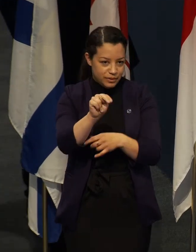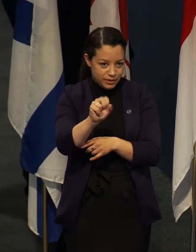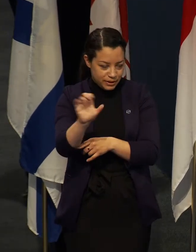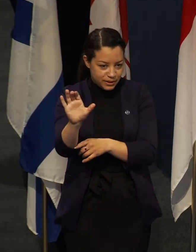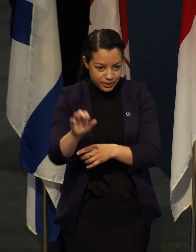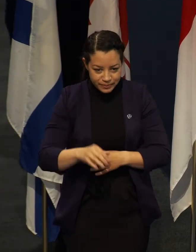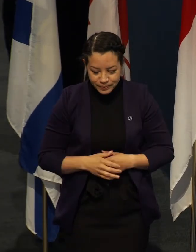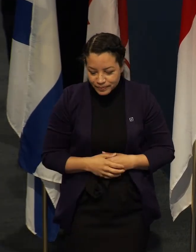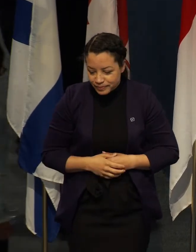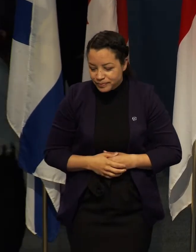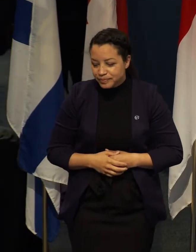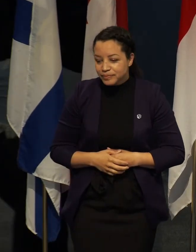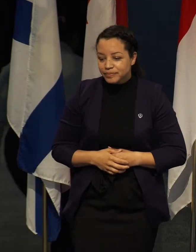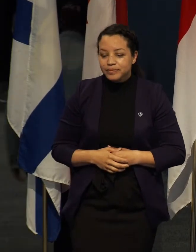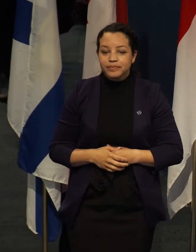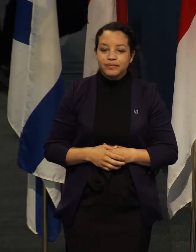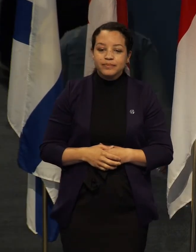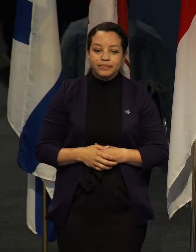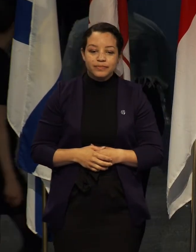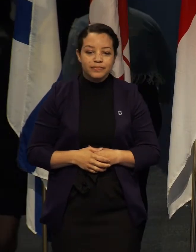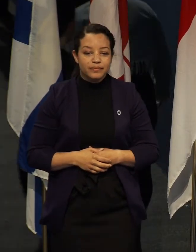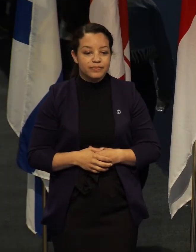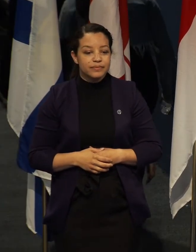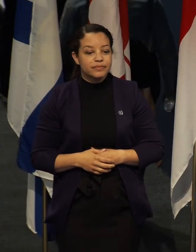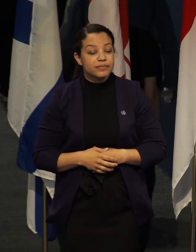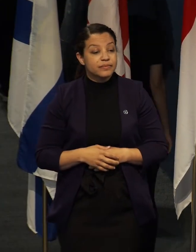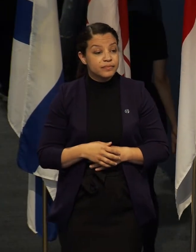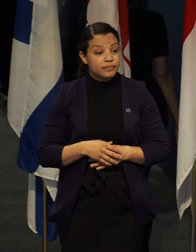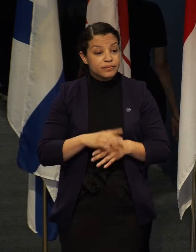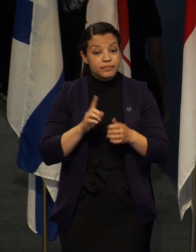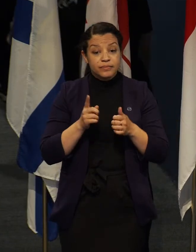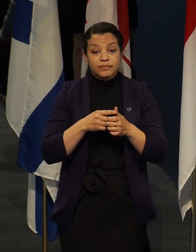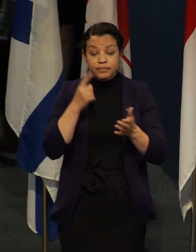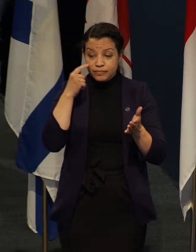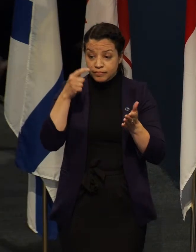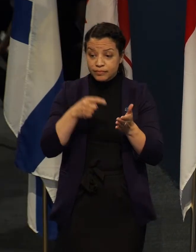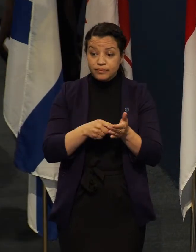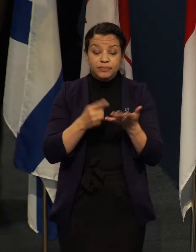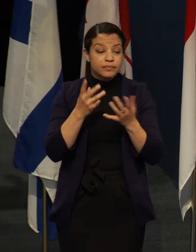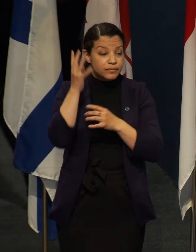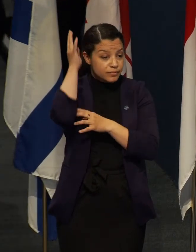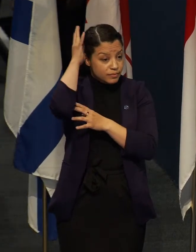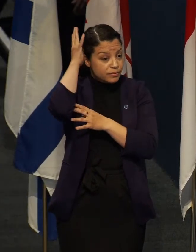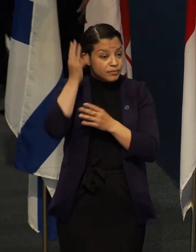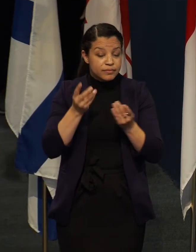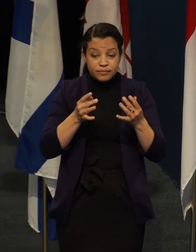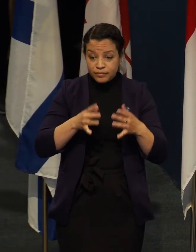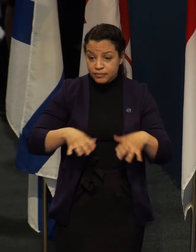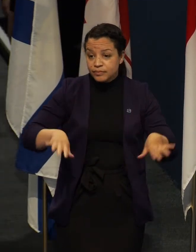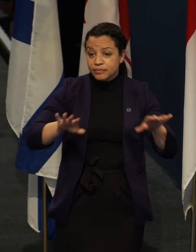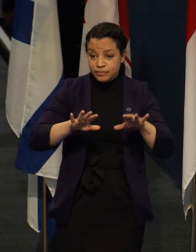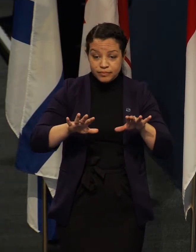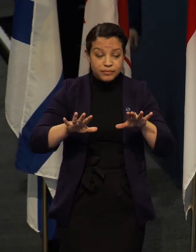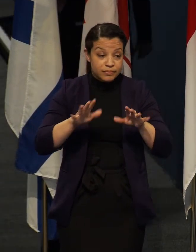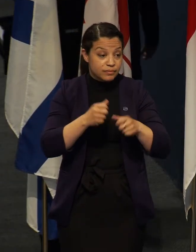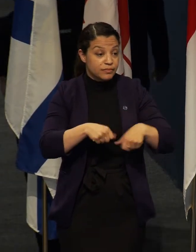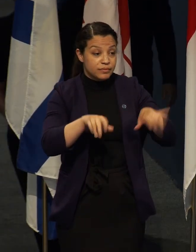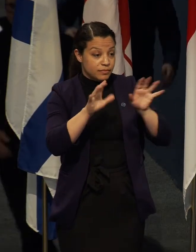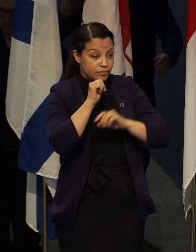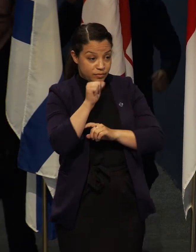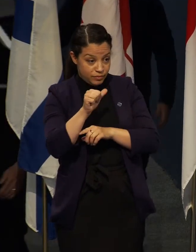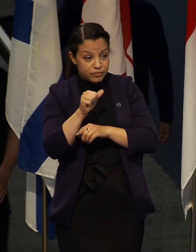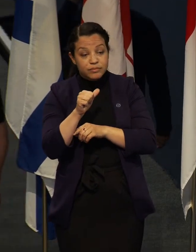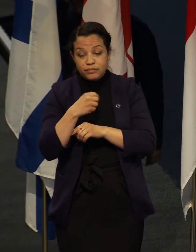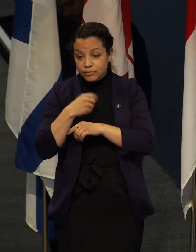College. I would like to begin by acknowledging that we are in Mi'kma'ki, the unceded territory and